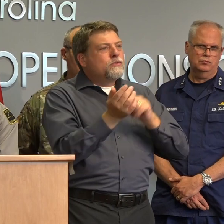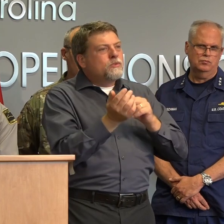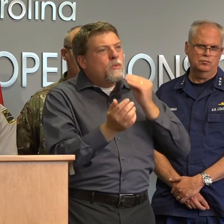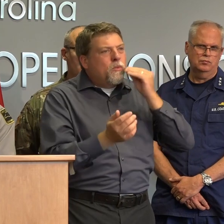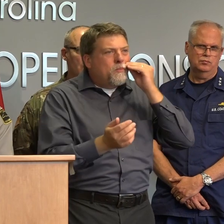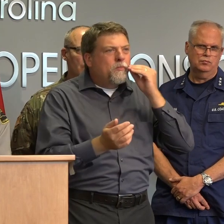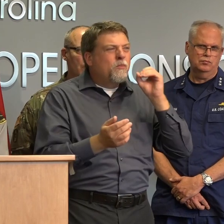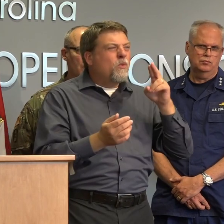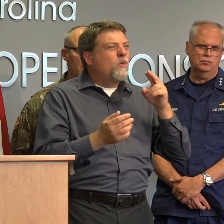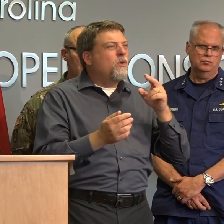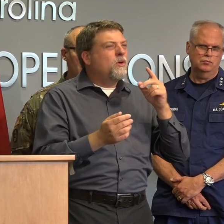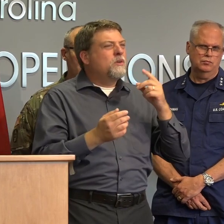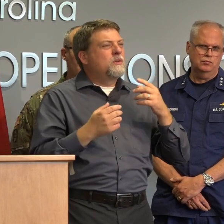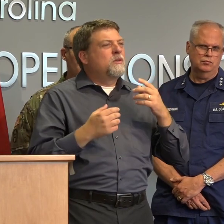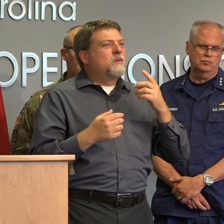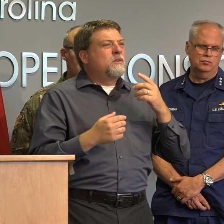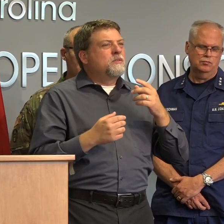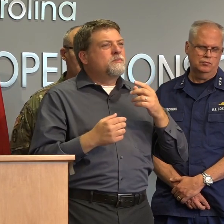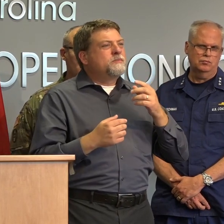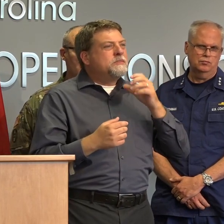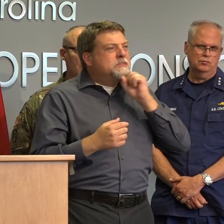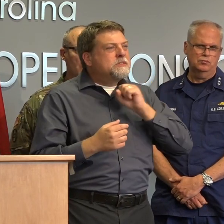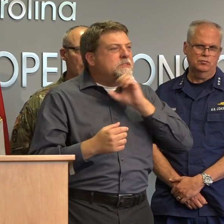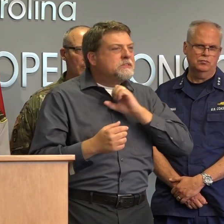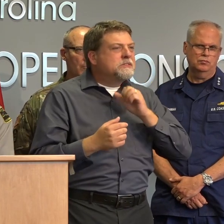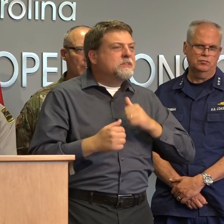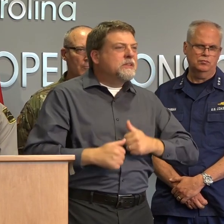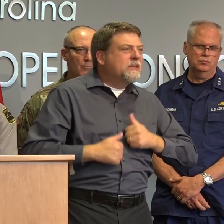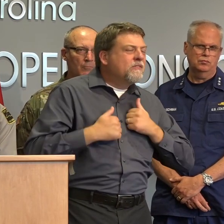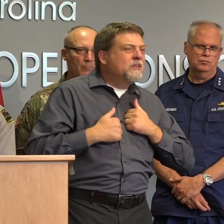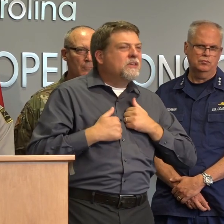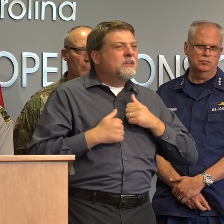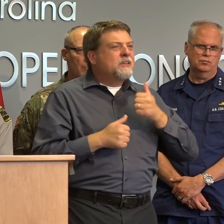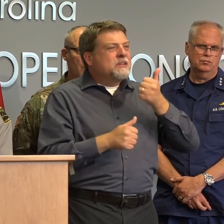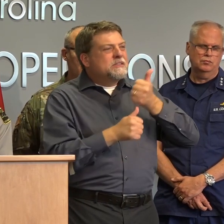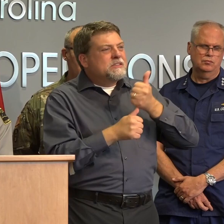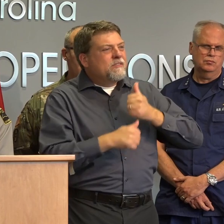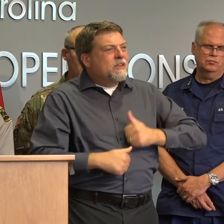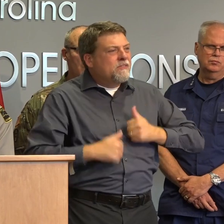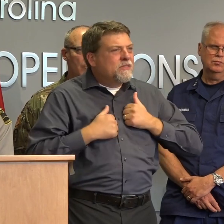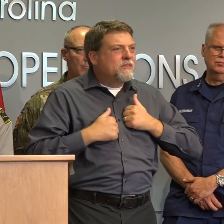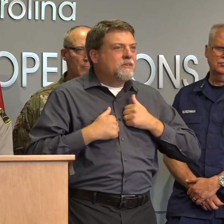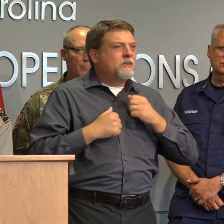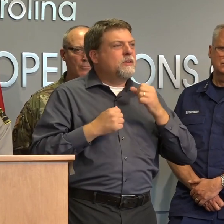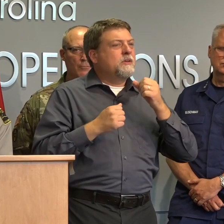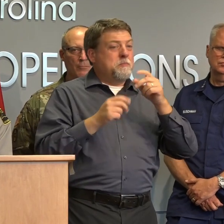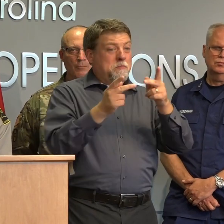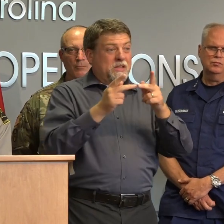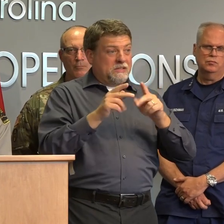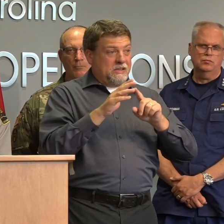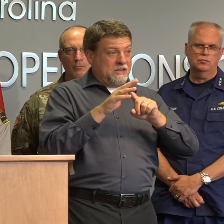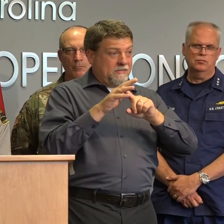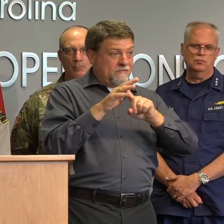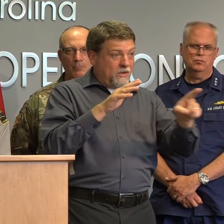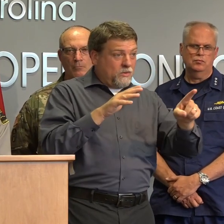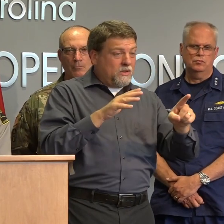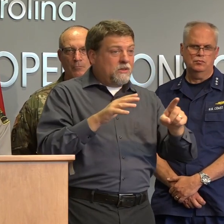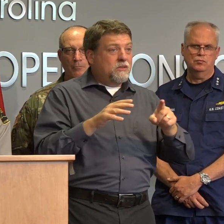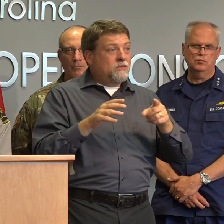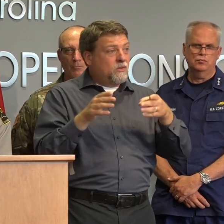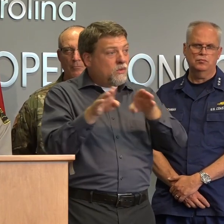homes, or assisted living that have been evacuated? And are those people still in other